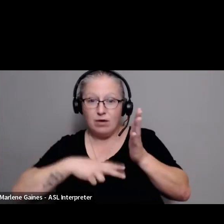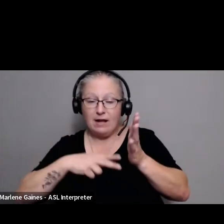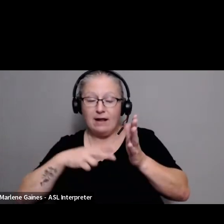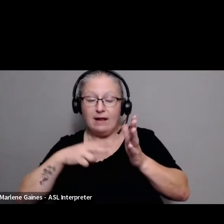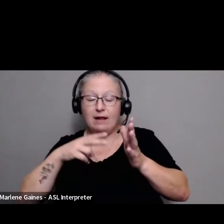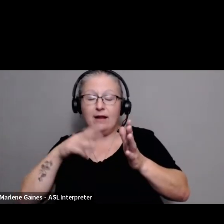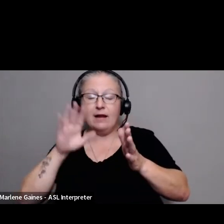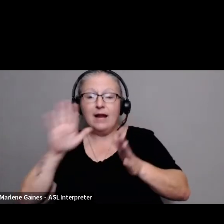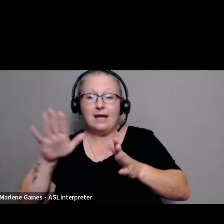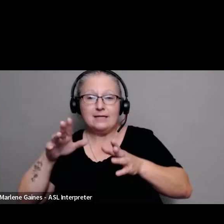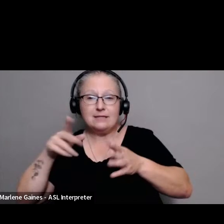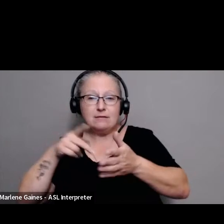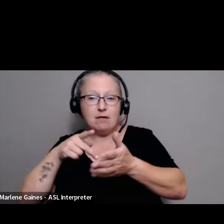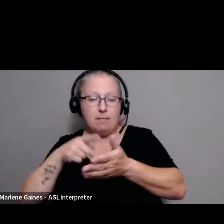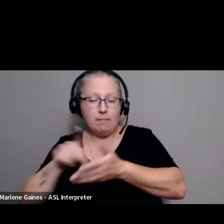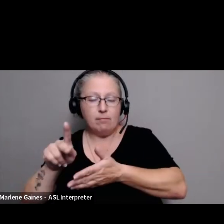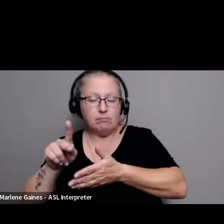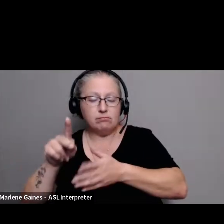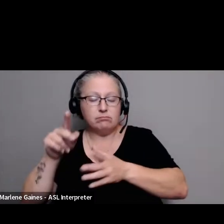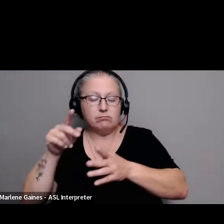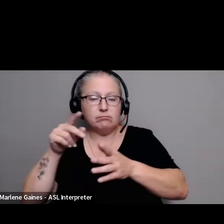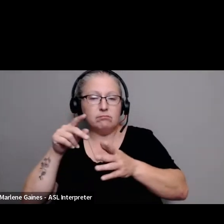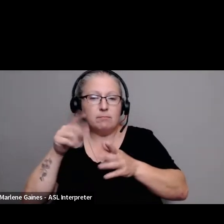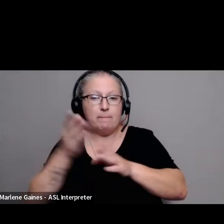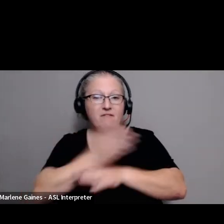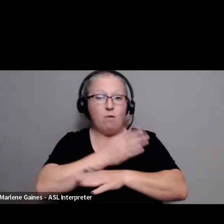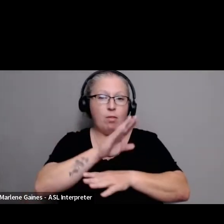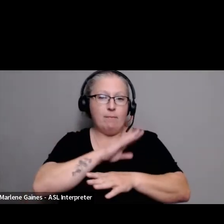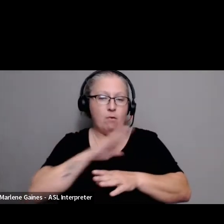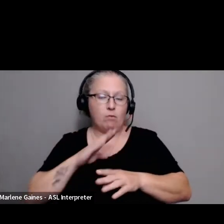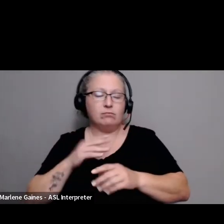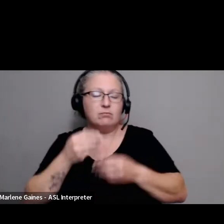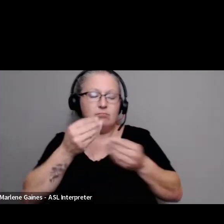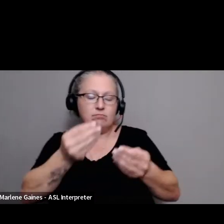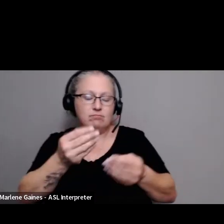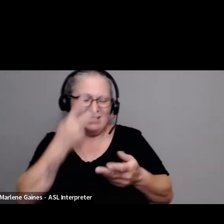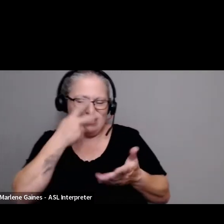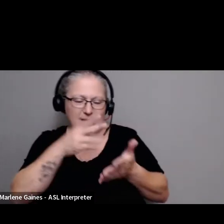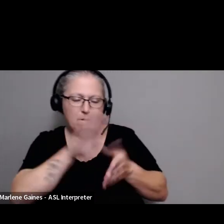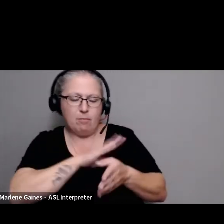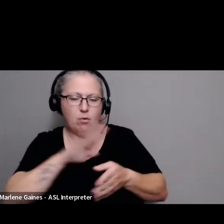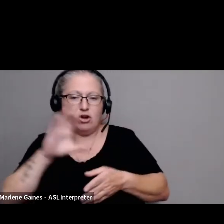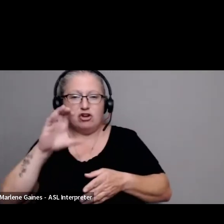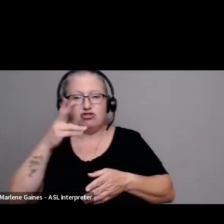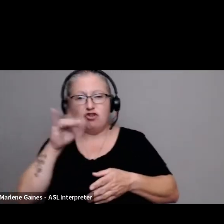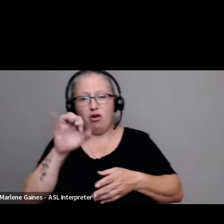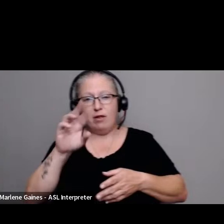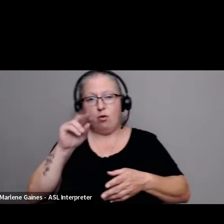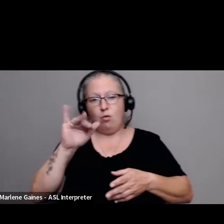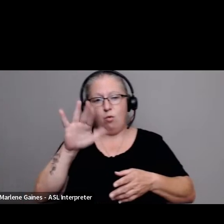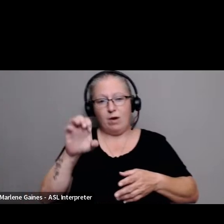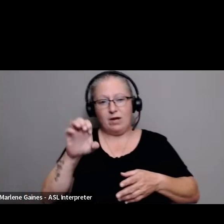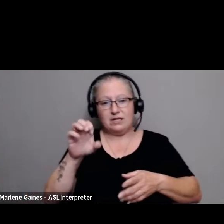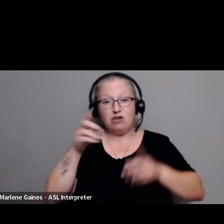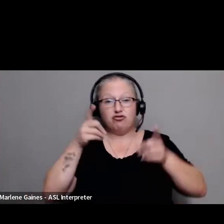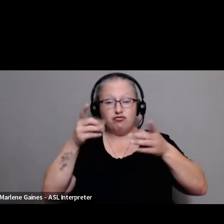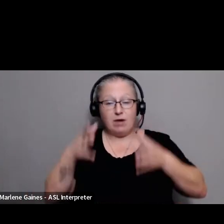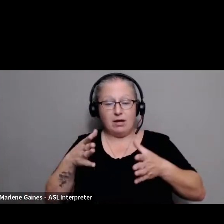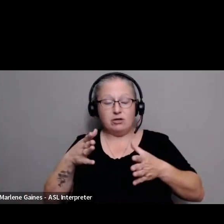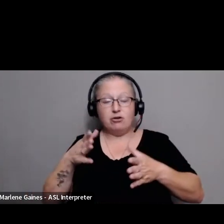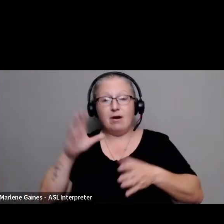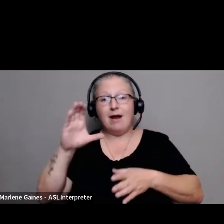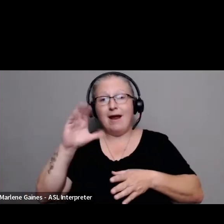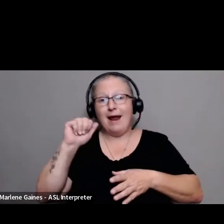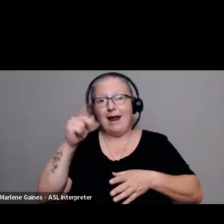terms of his compensation that is before the board. Charlie Royce, Director of